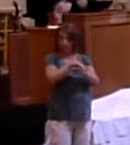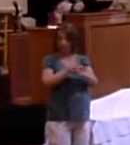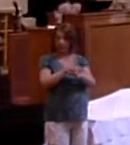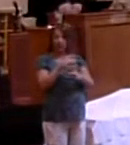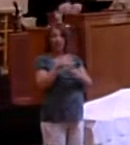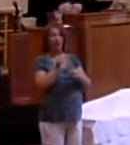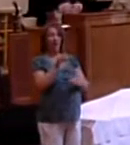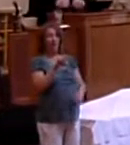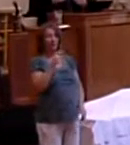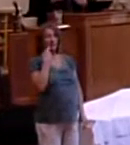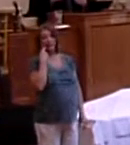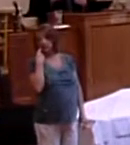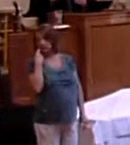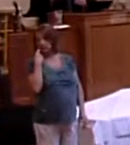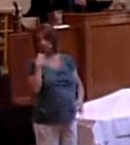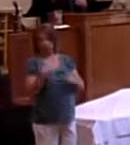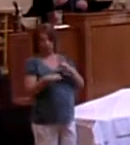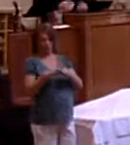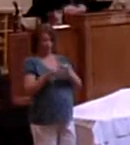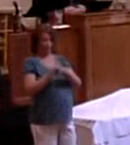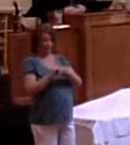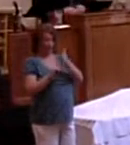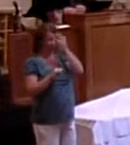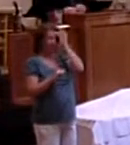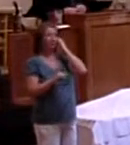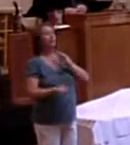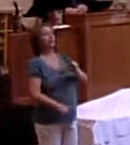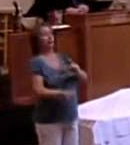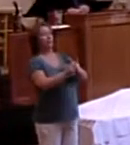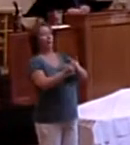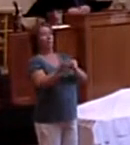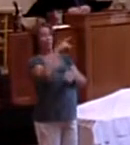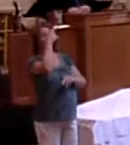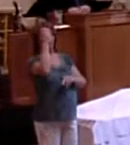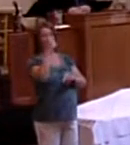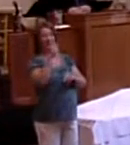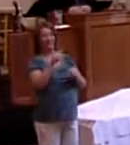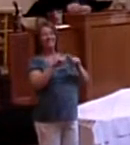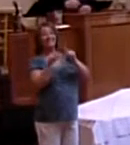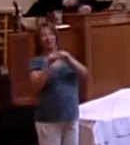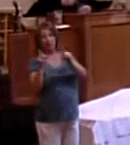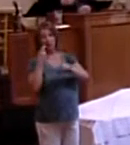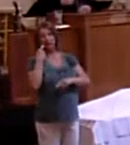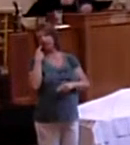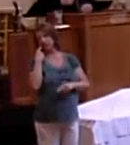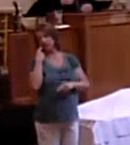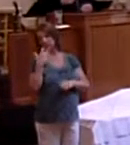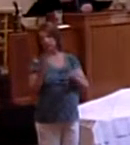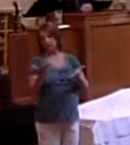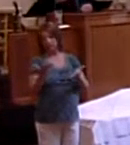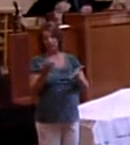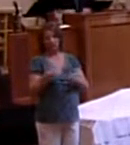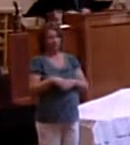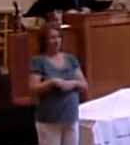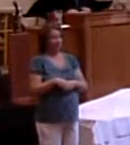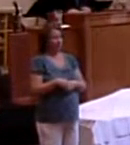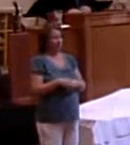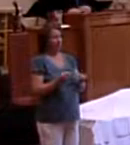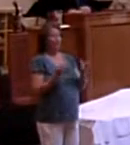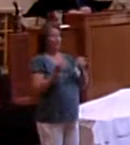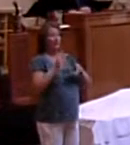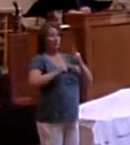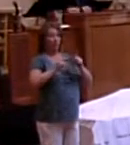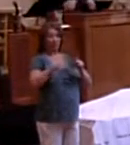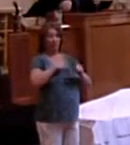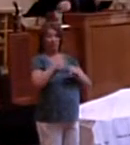addiction, of problems that have come up because of certain addictions, and a lot of problems that we are